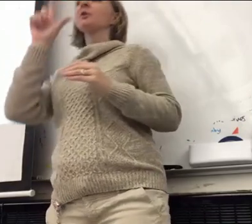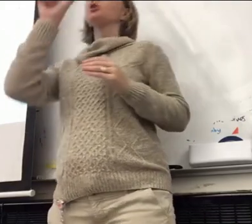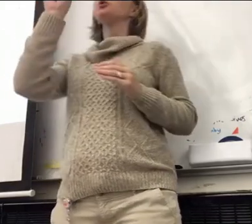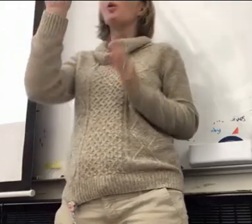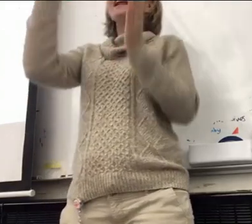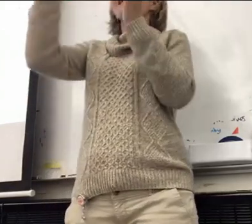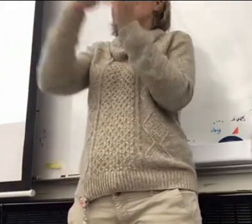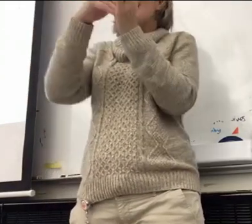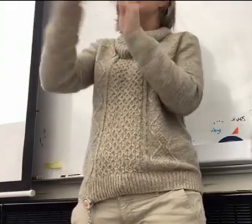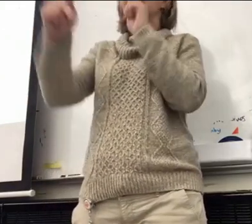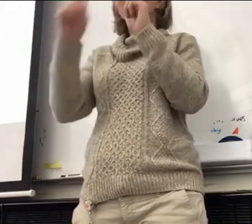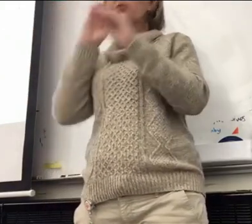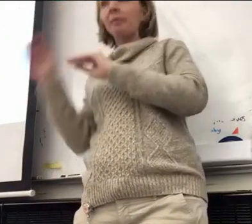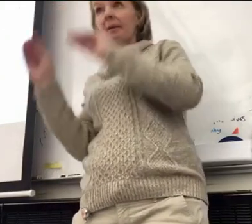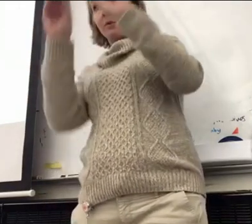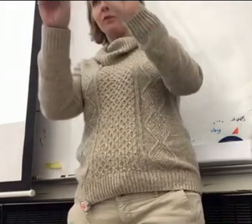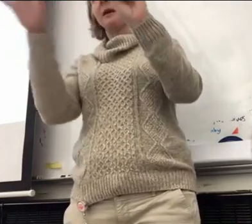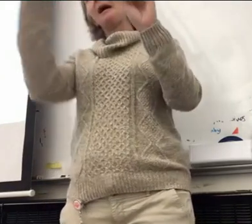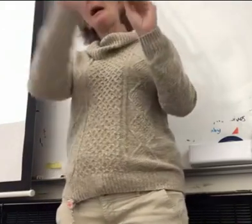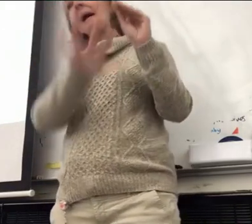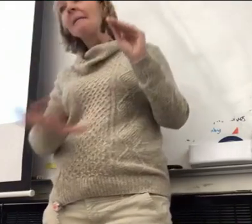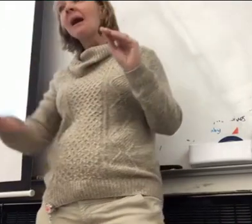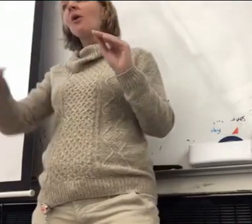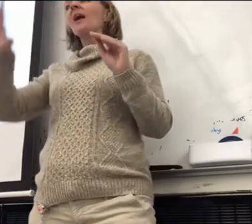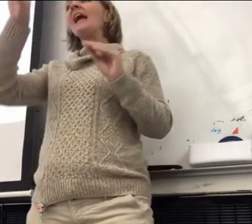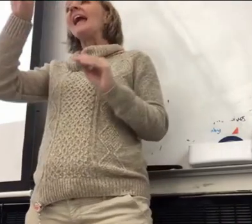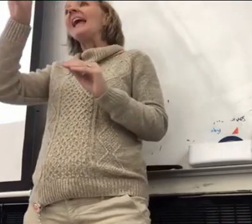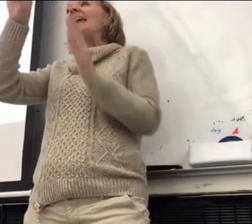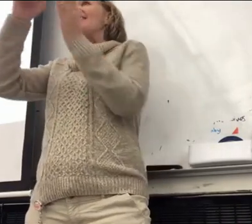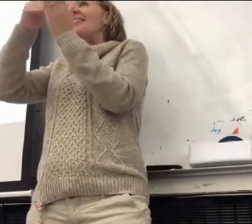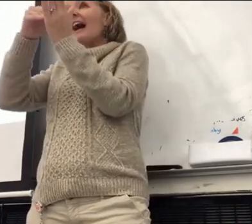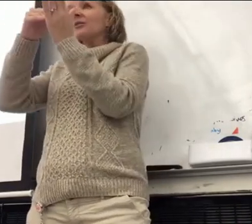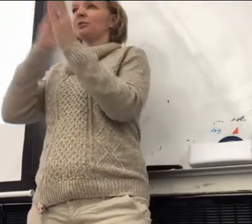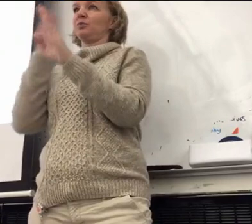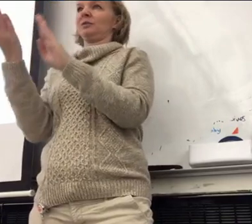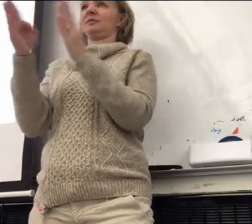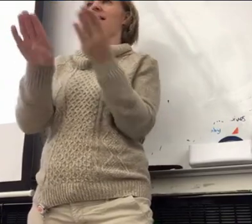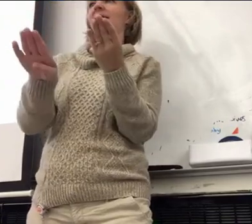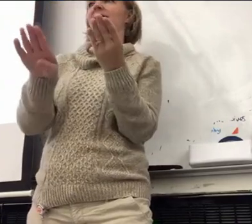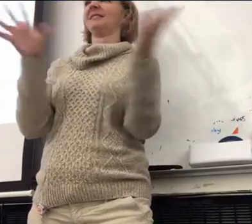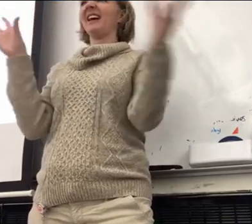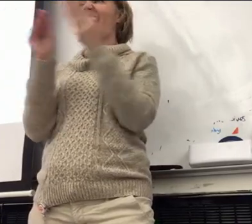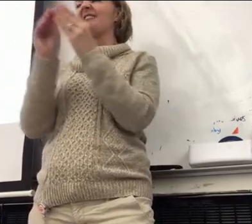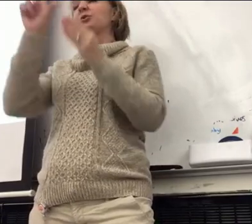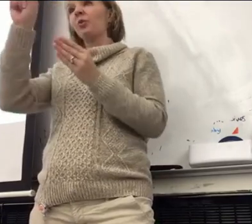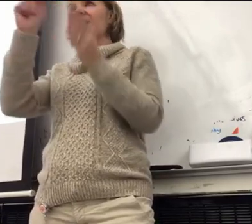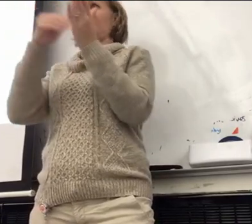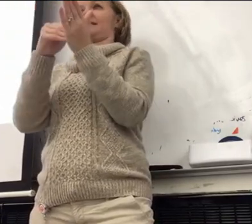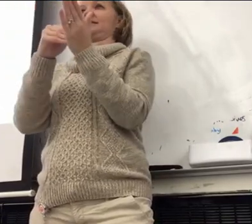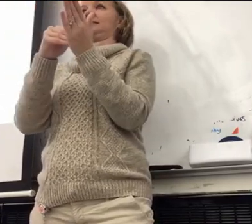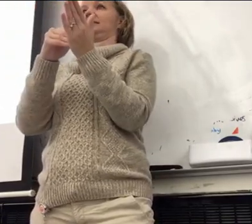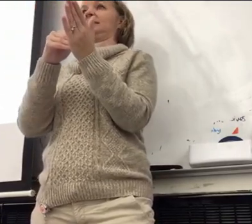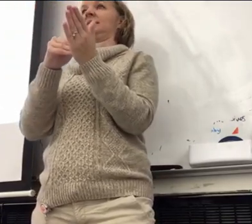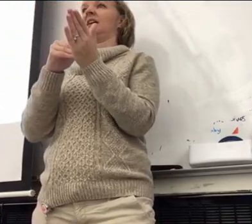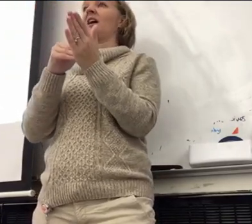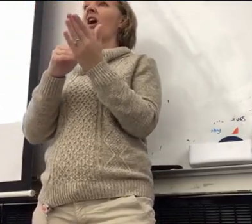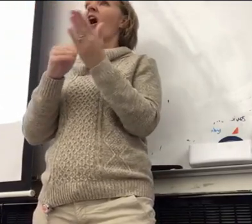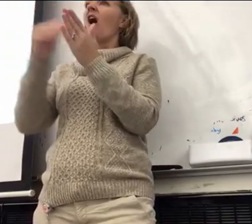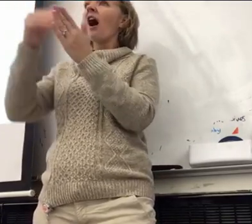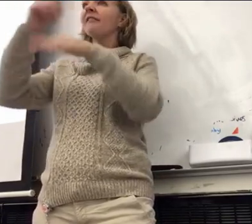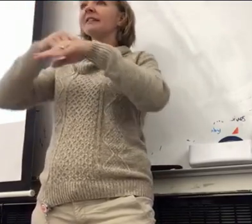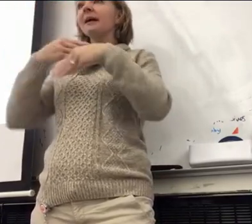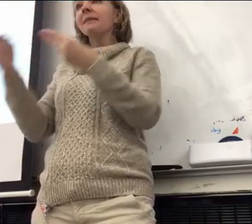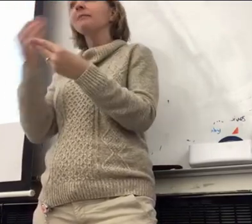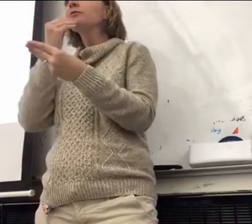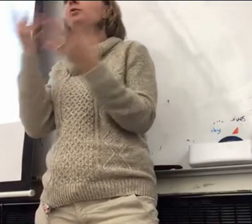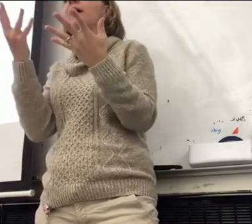members are going to be moved. Approximately up to 8,000 of them are going to die along this trail. Oftentimes you were fed bread and soup.